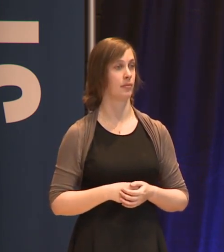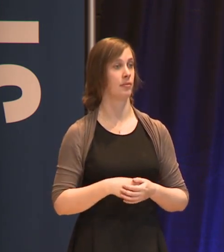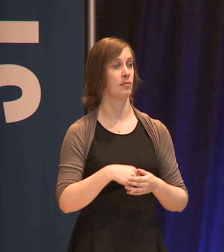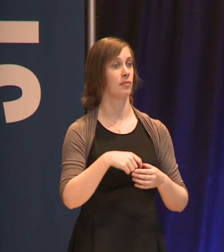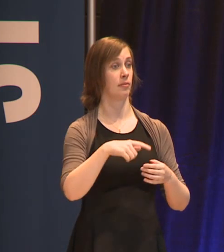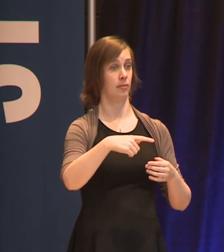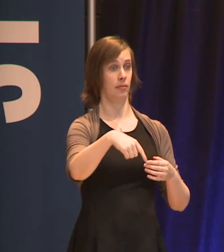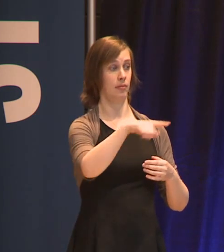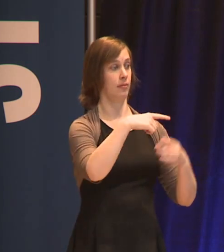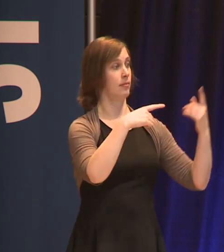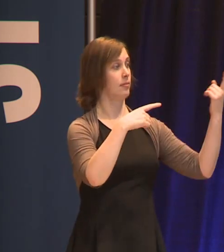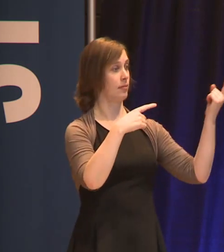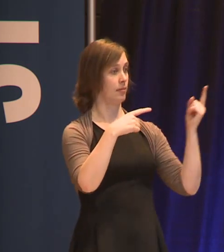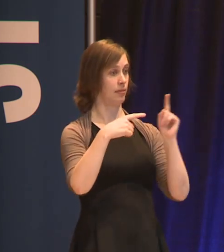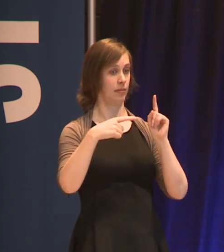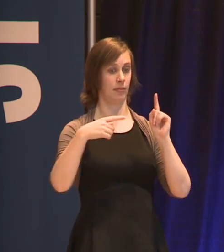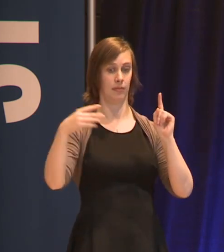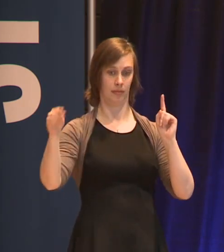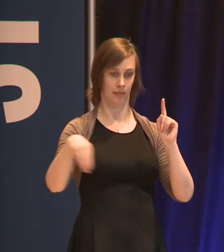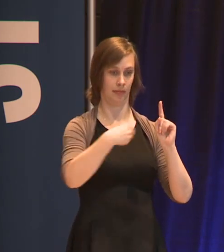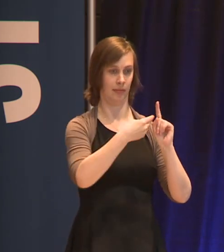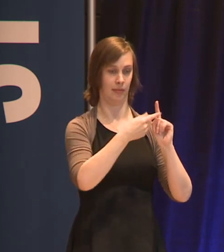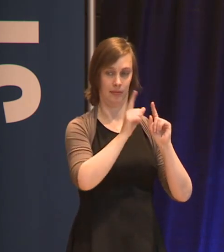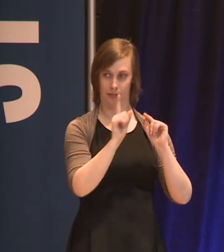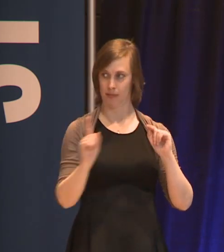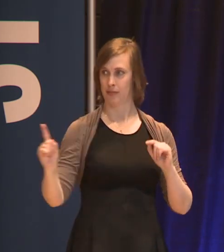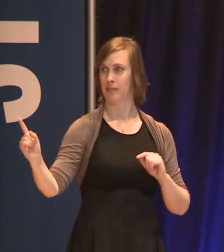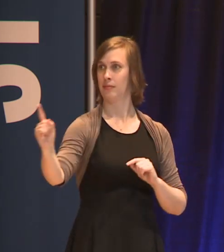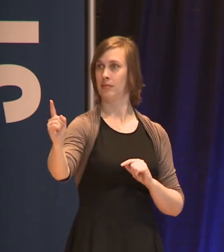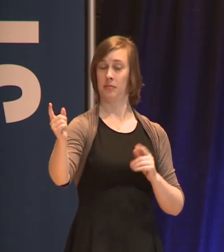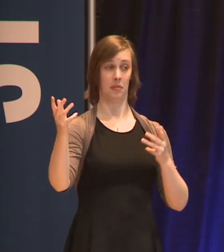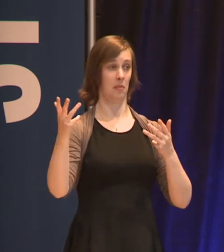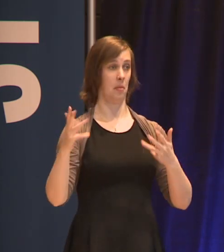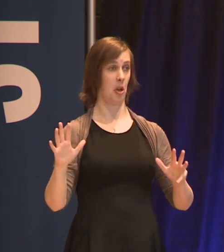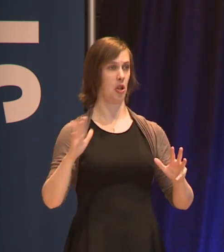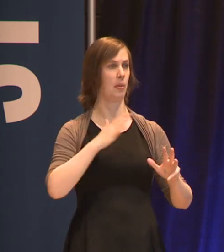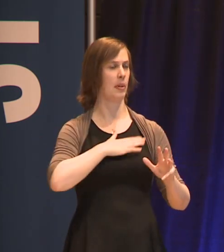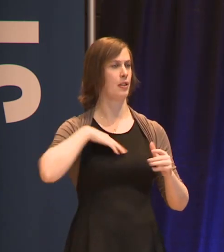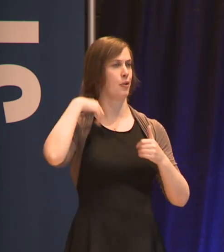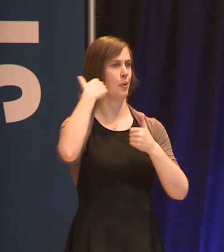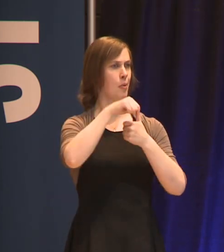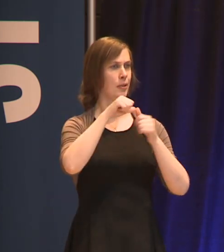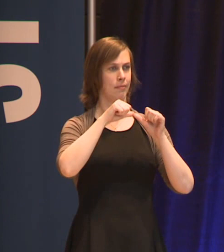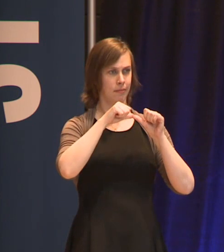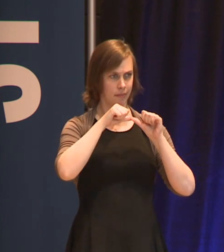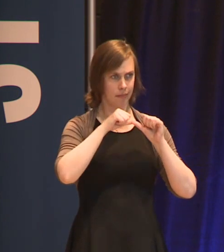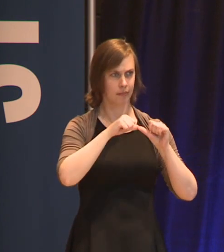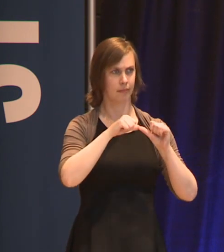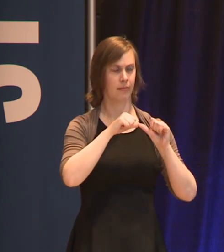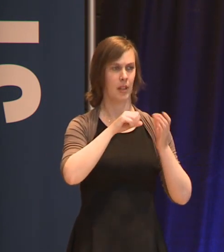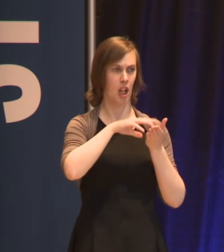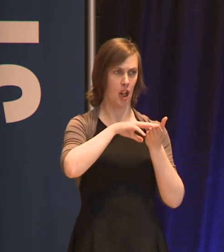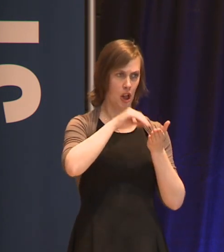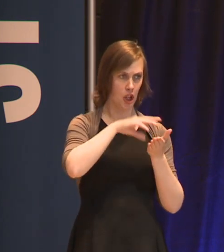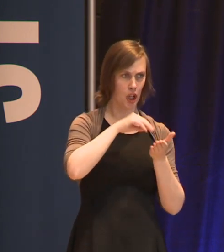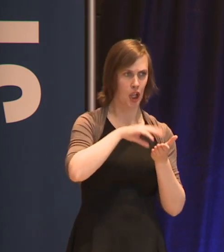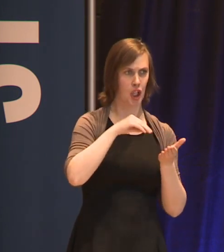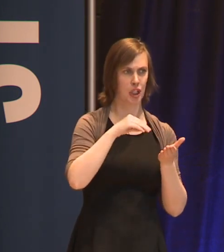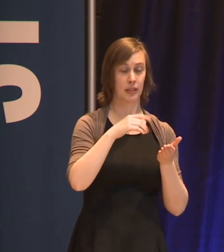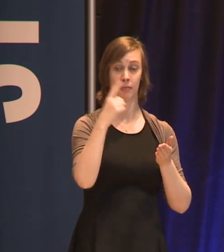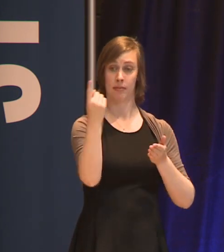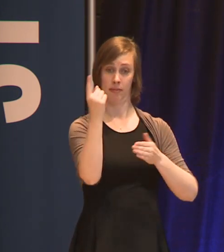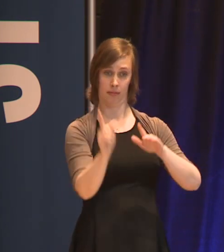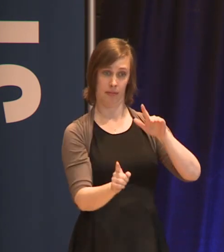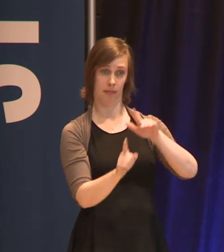afternoon, I would ask that you please commit to lifelong learning, to always be ready when faced with the